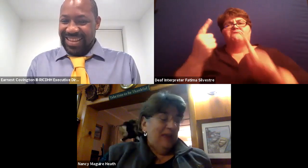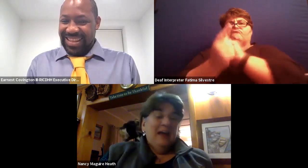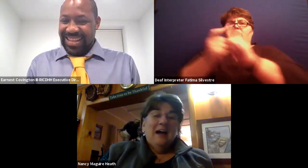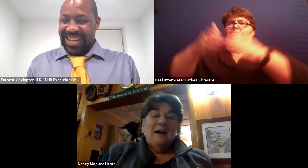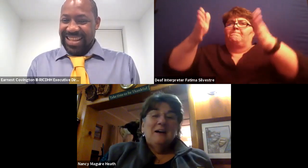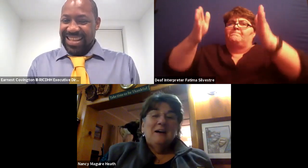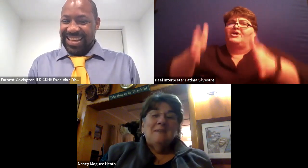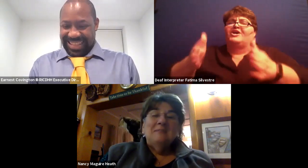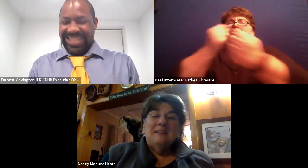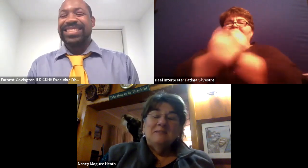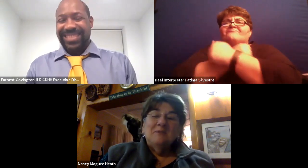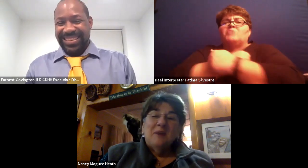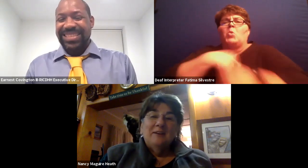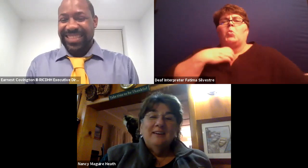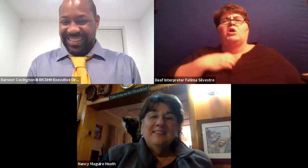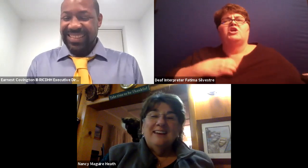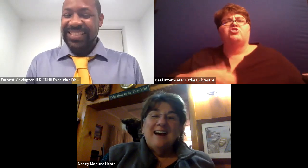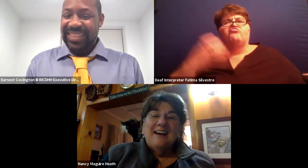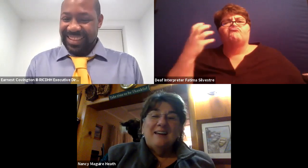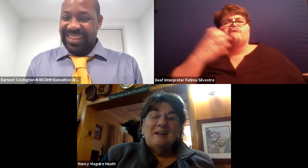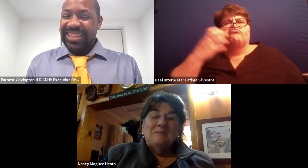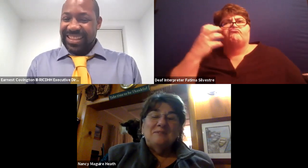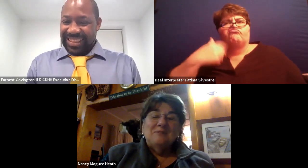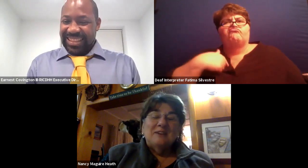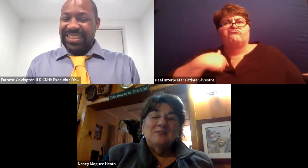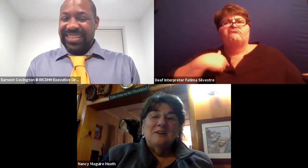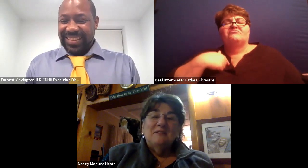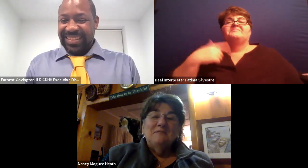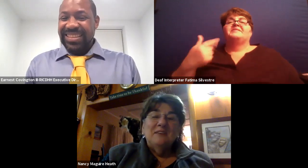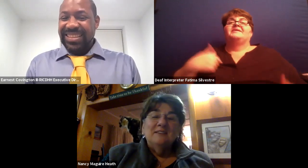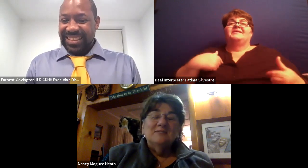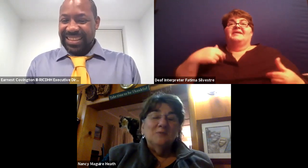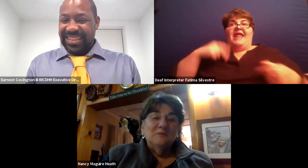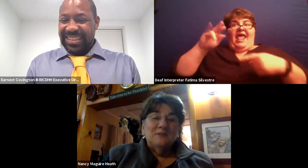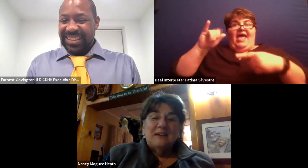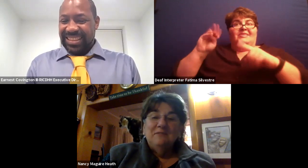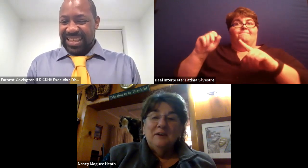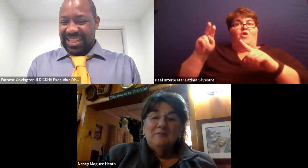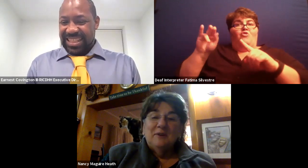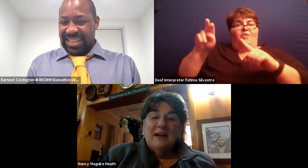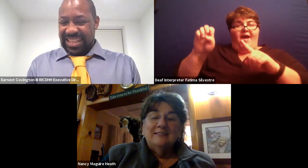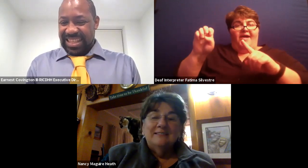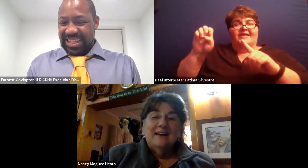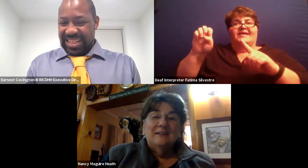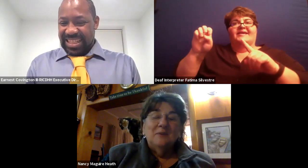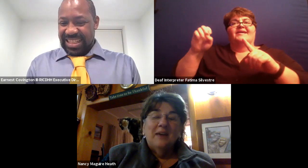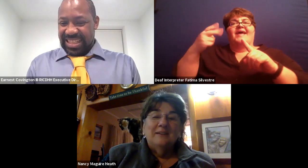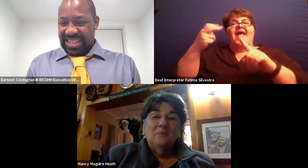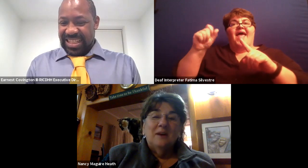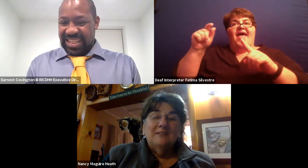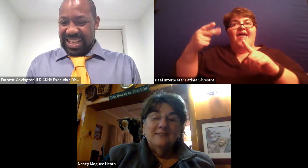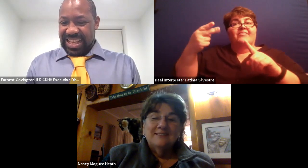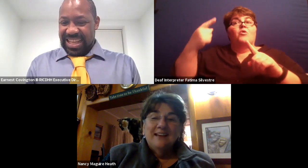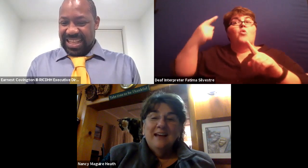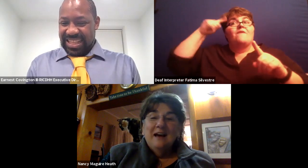table. I am Nancy McGuire Heath, and I am the director of the School for the Deaf here in Rhode Island, located